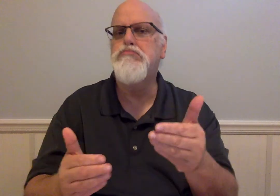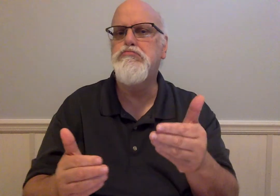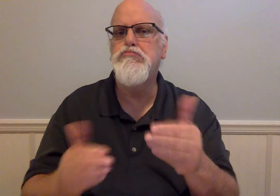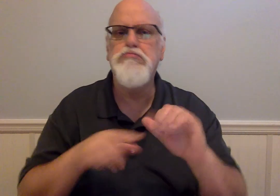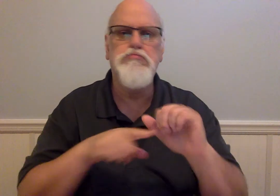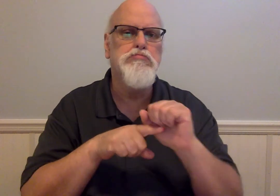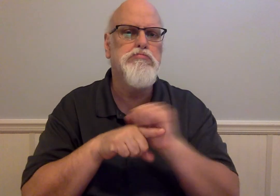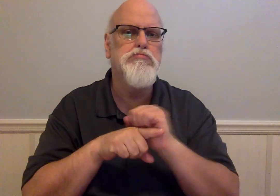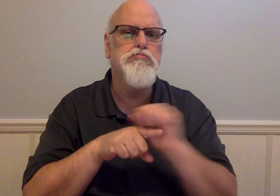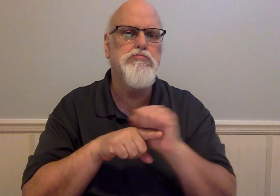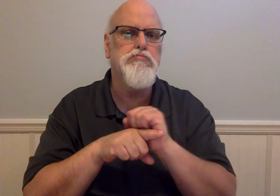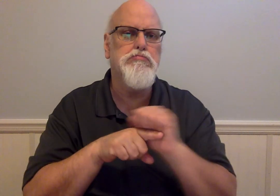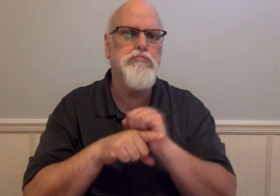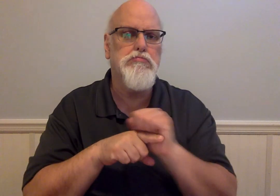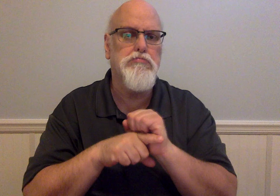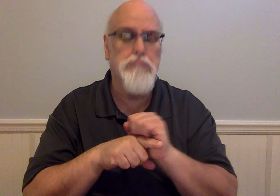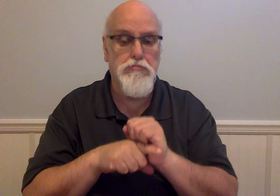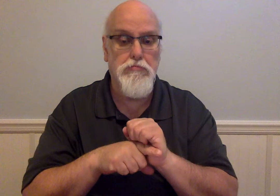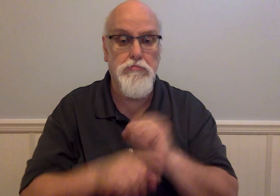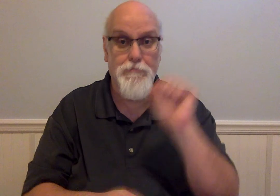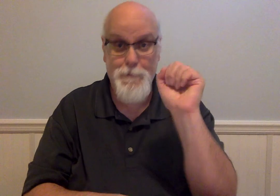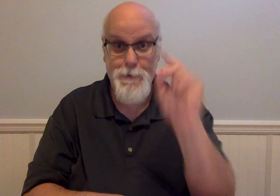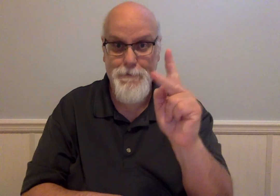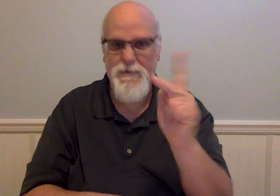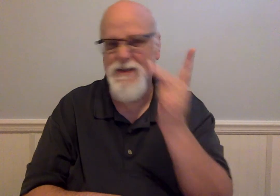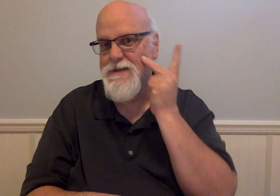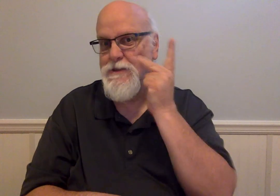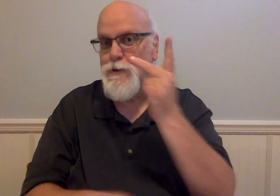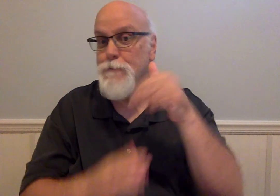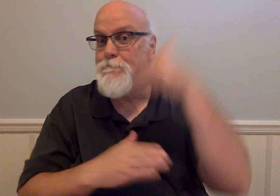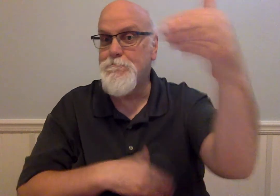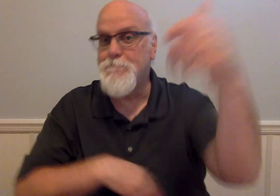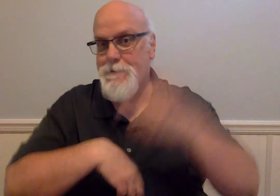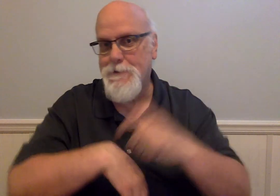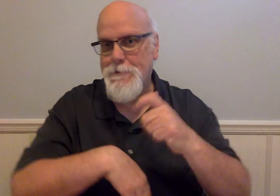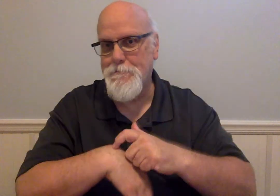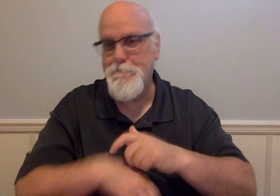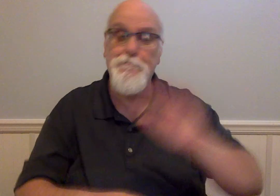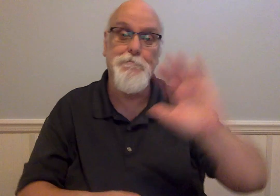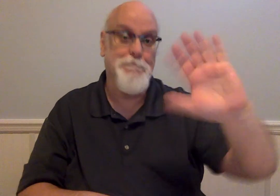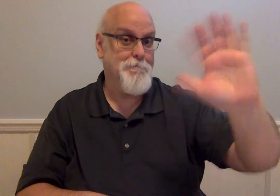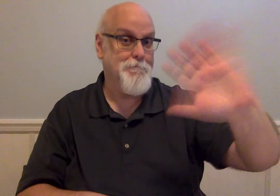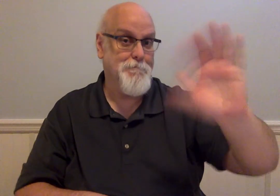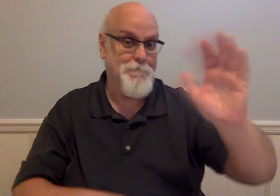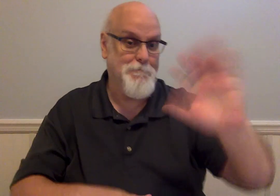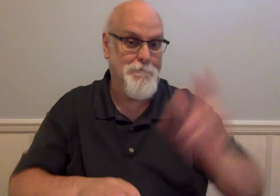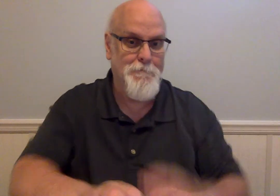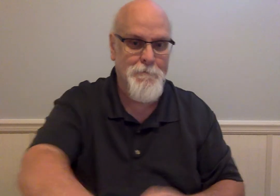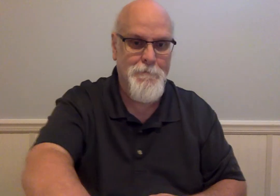list number 3. So go ahead and look at this, practice these. Okay, I'll see you next time. Bye.